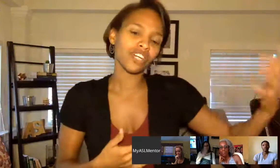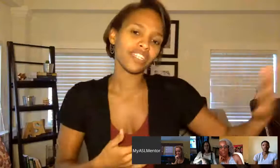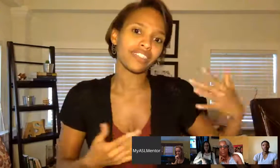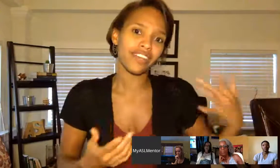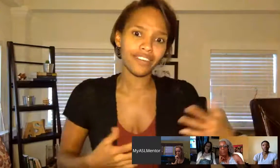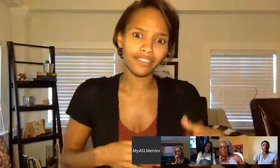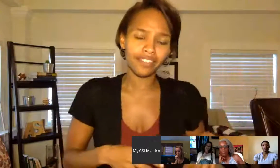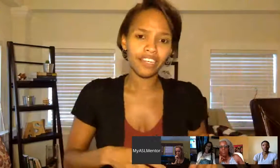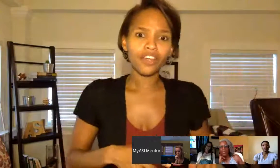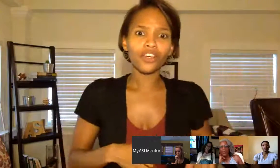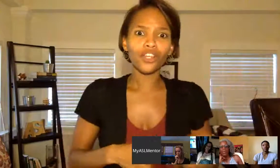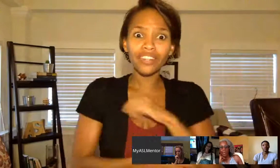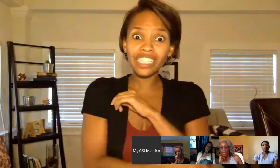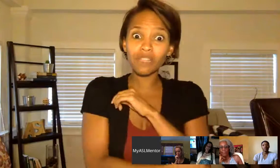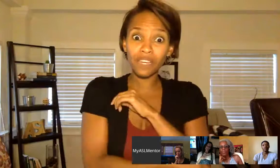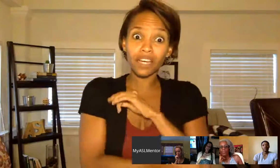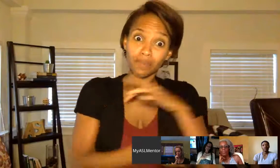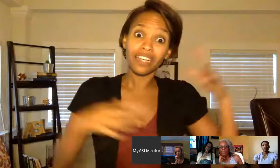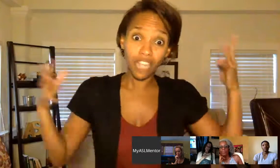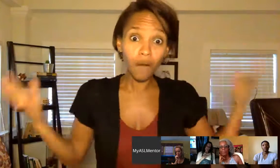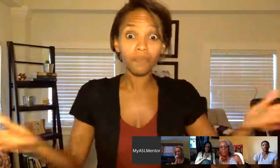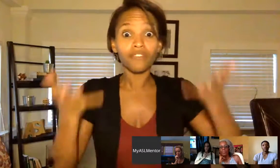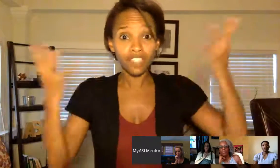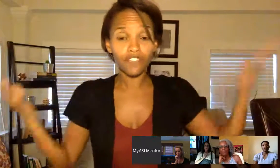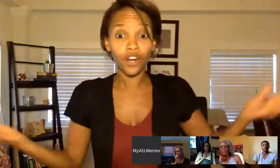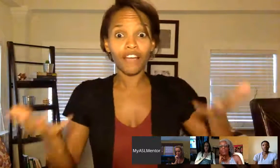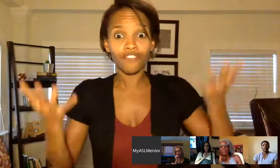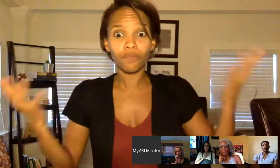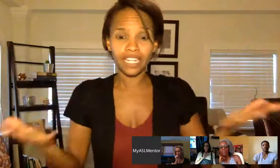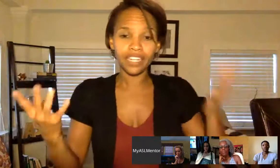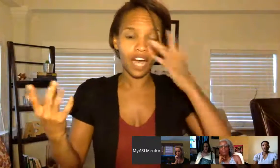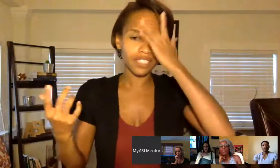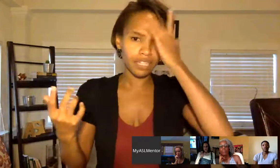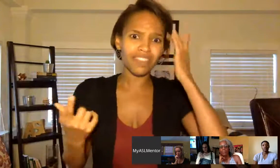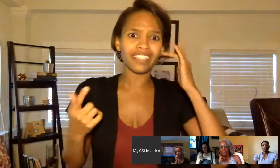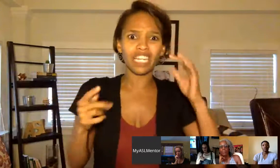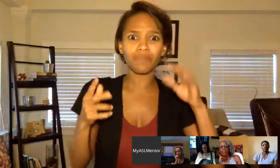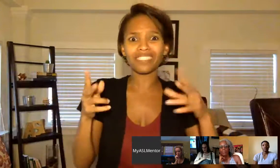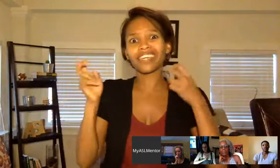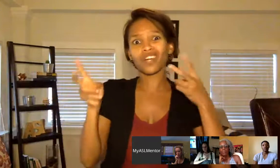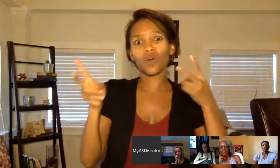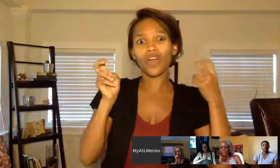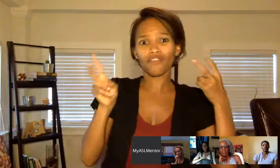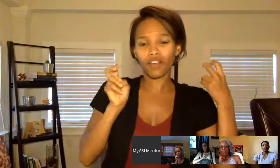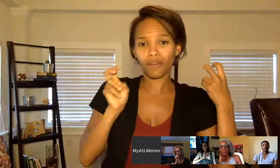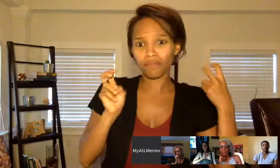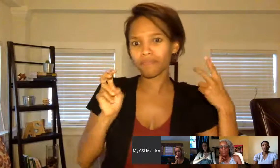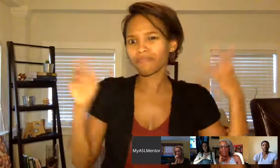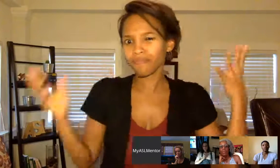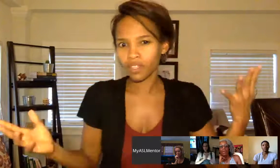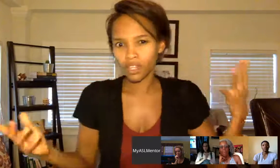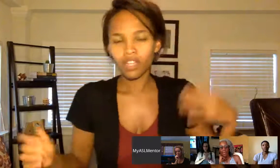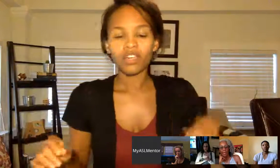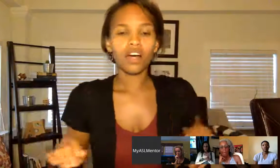like she's trying to say is, you know, it needs to be something that's uplifting for everybody, not something that's going to be taking away from.